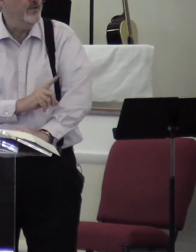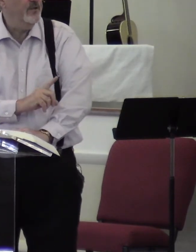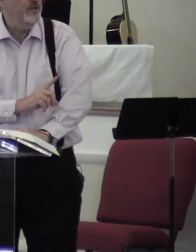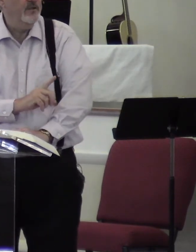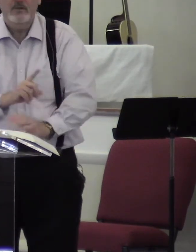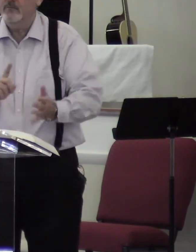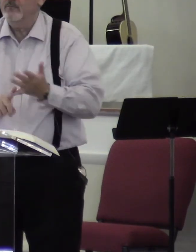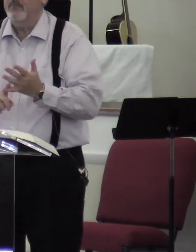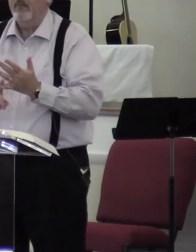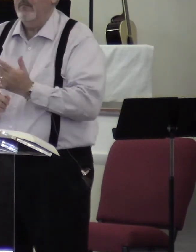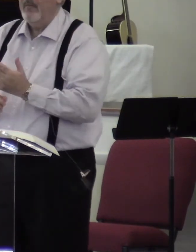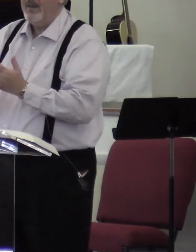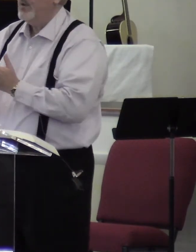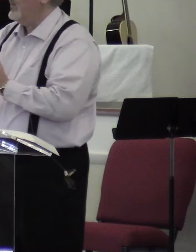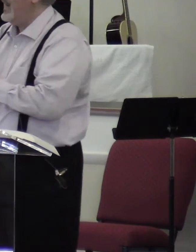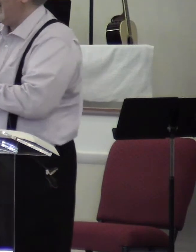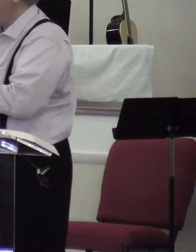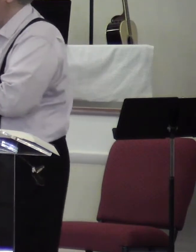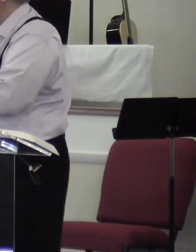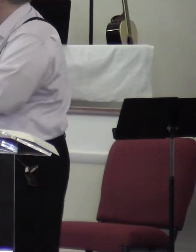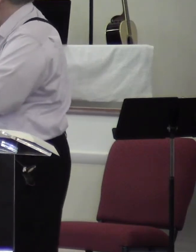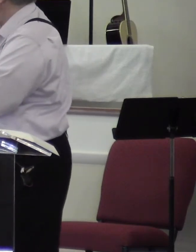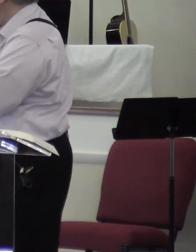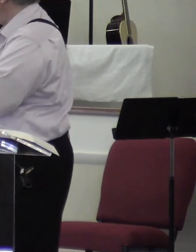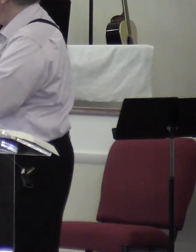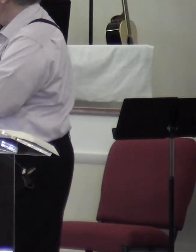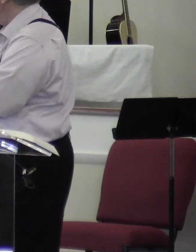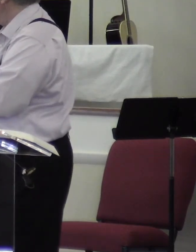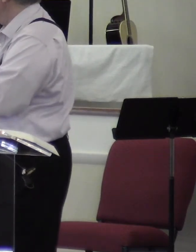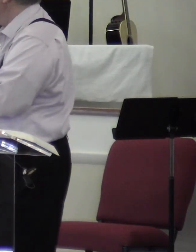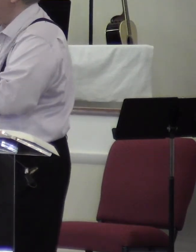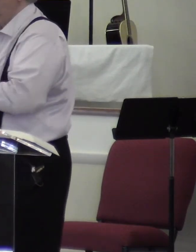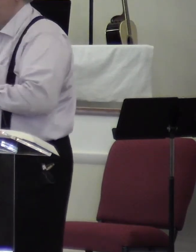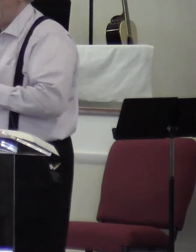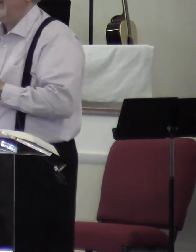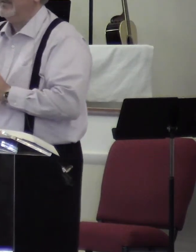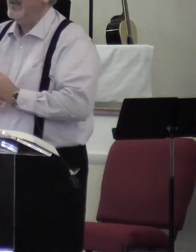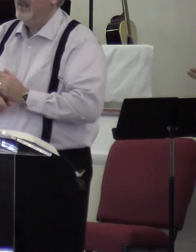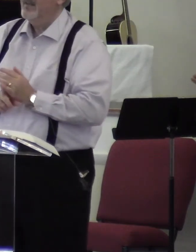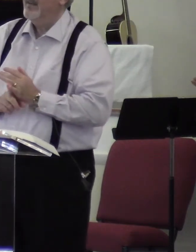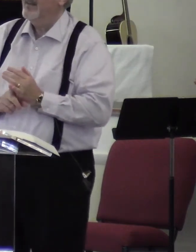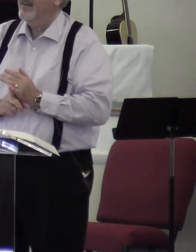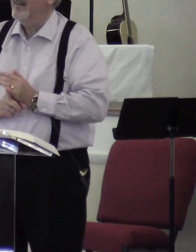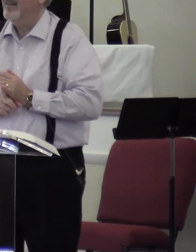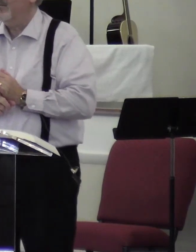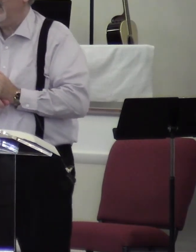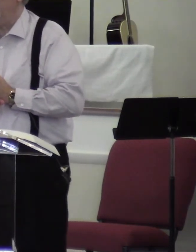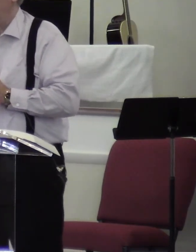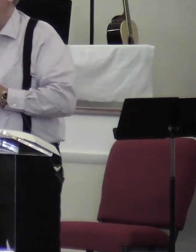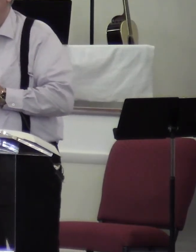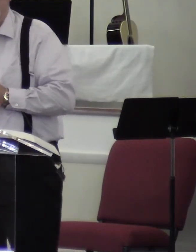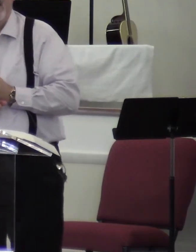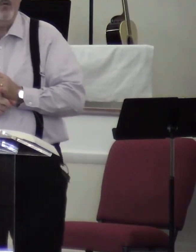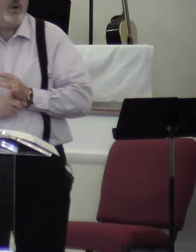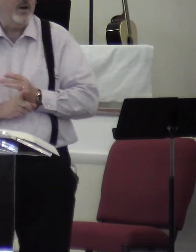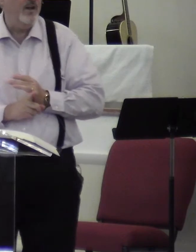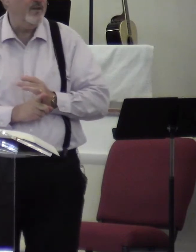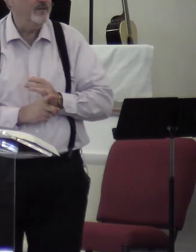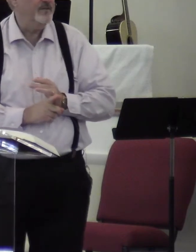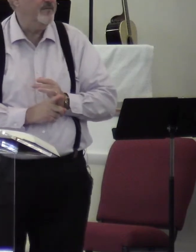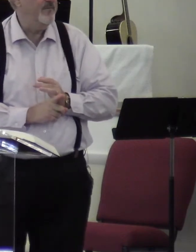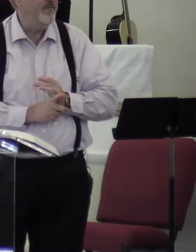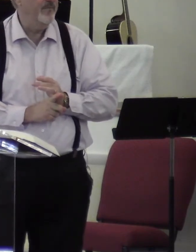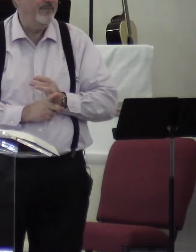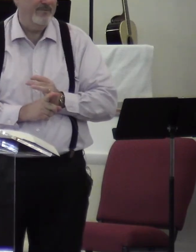do. Matthew 28, 18, 20, Great Commission. For us Baptists, the biggie is love one